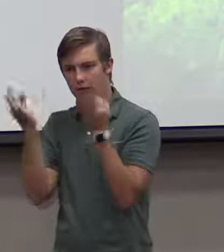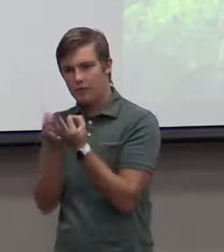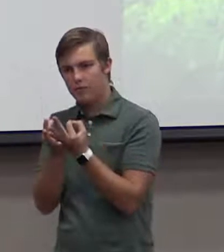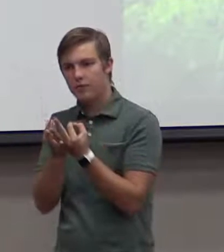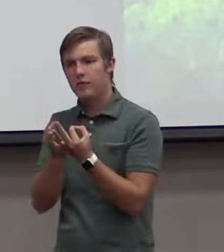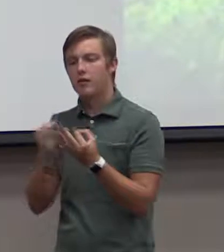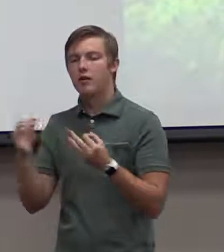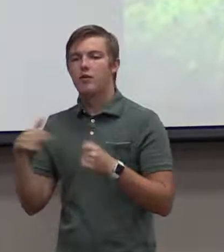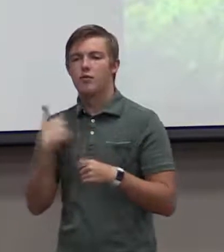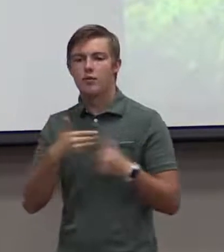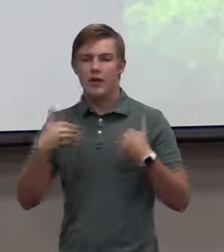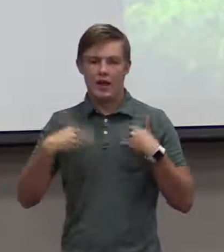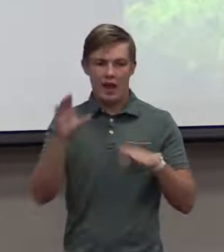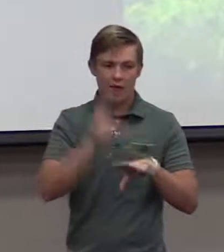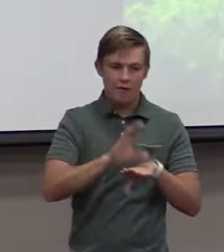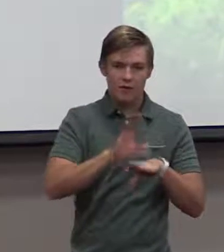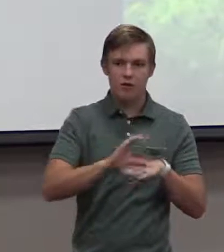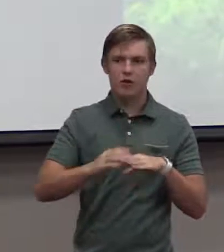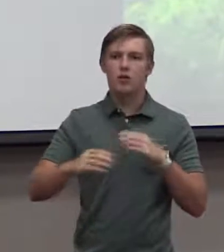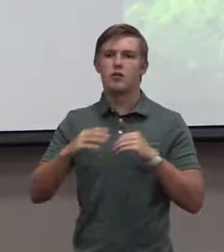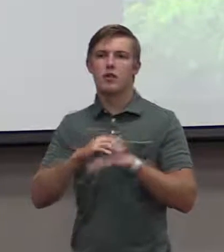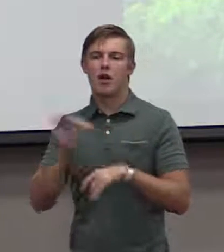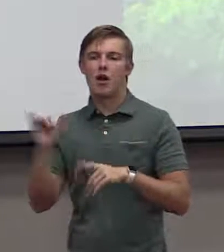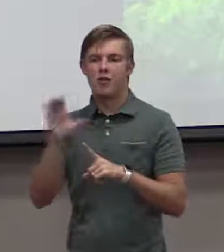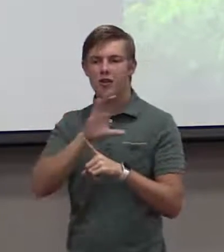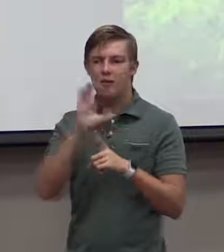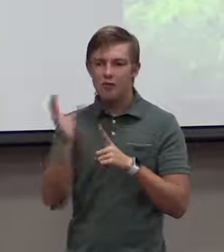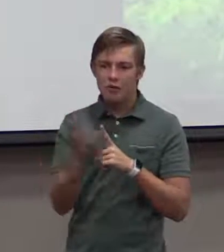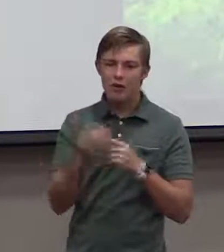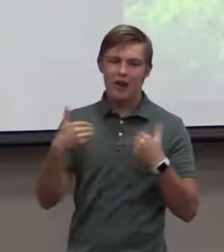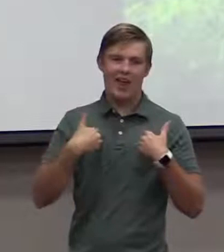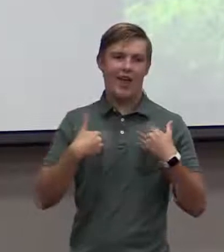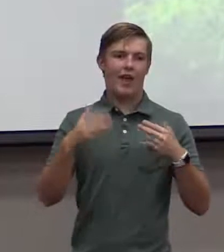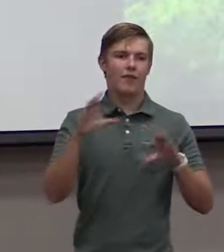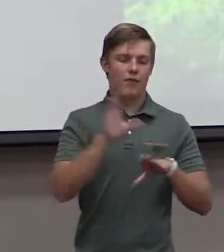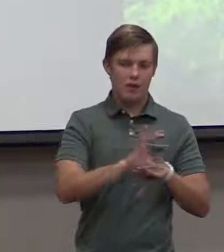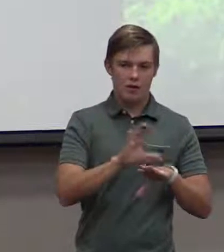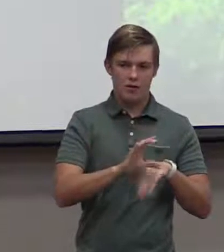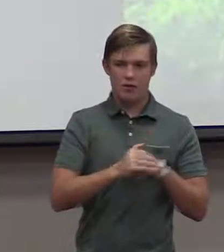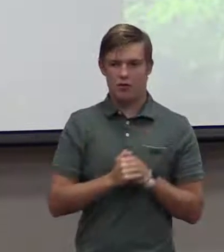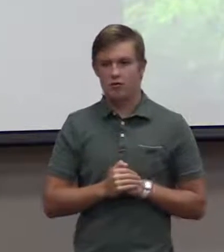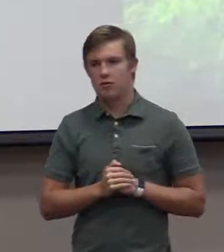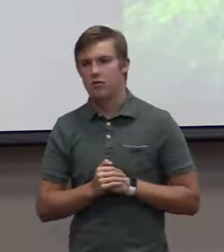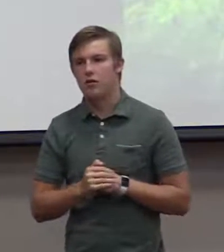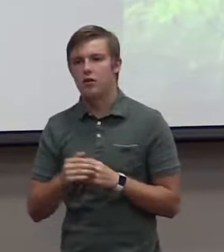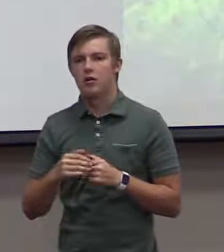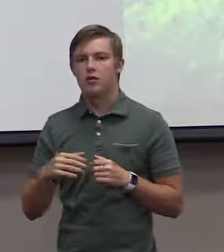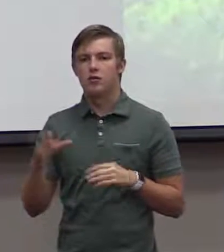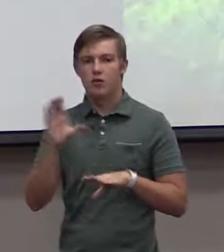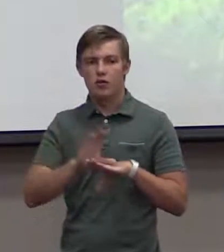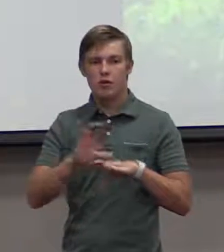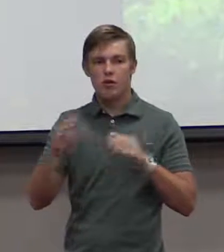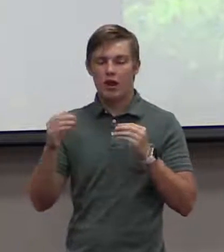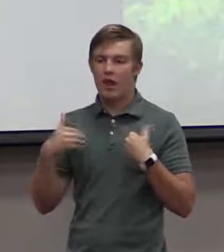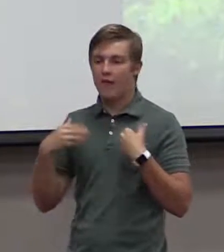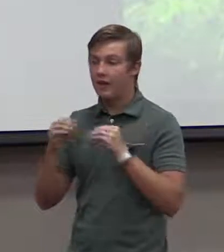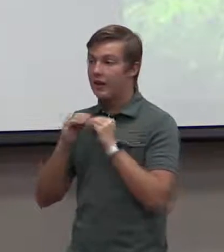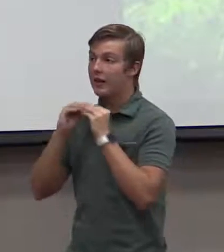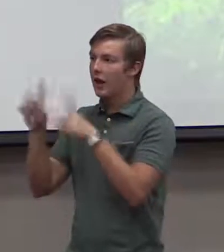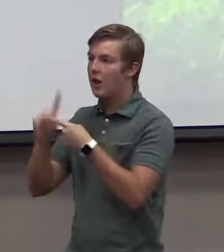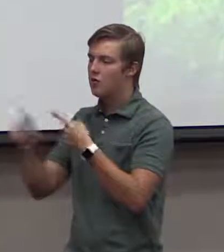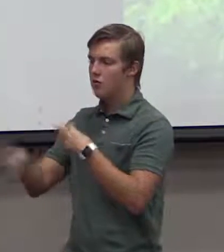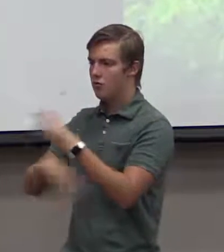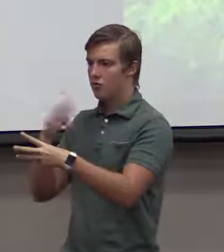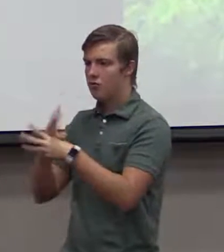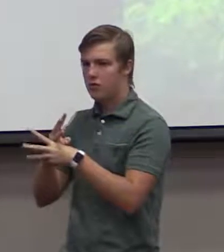for community, we have the church. When they're looking for answers, there's truth. And so the church, being the light to the world,